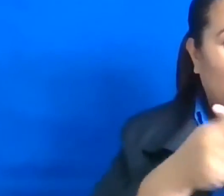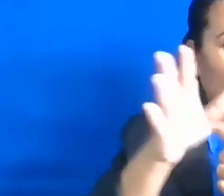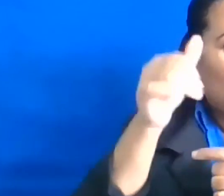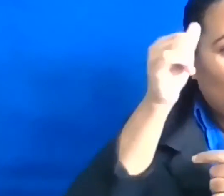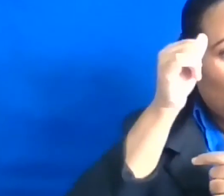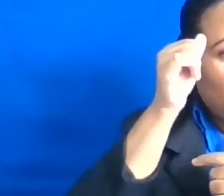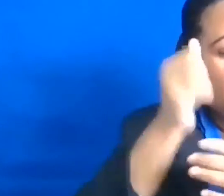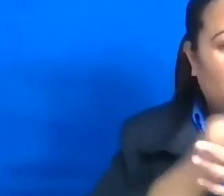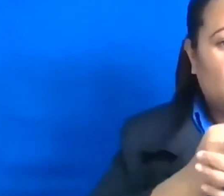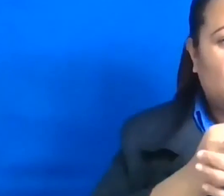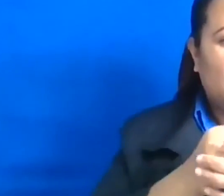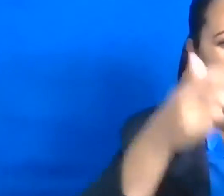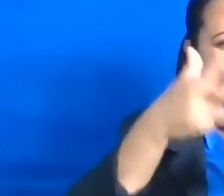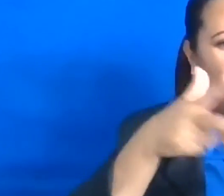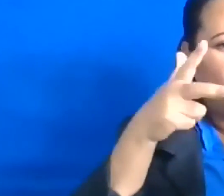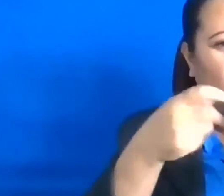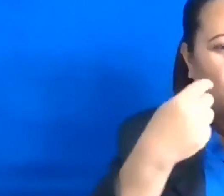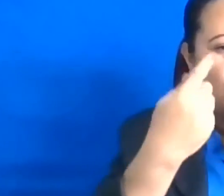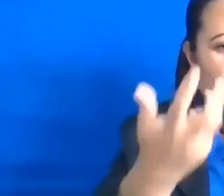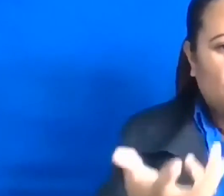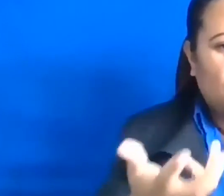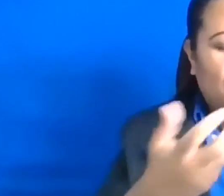in the video interviews and study that you did